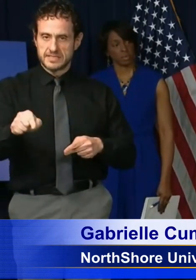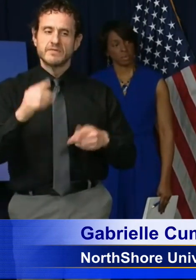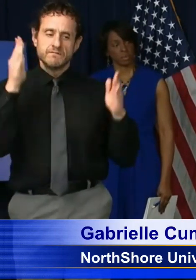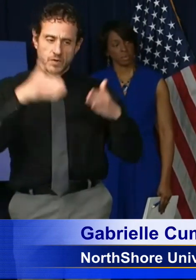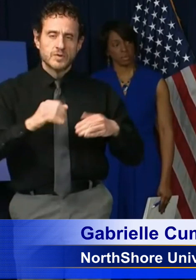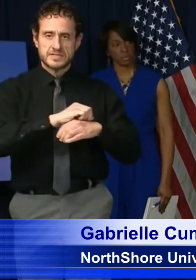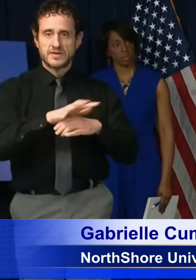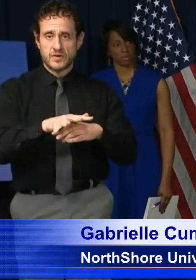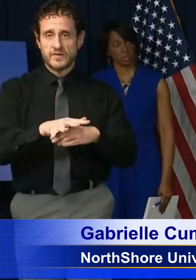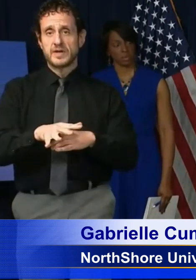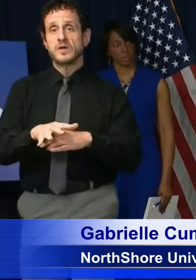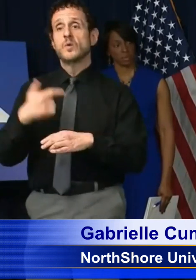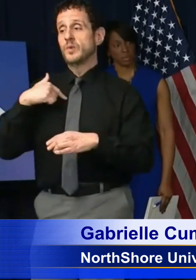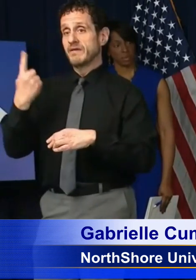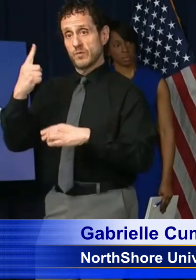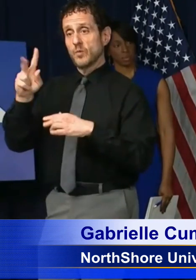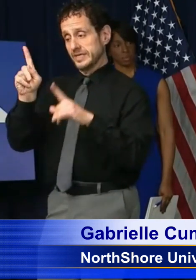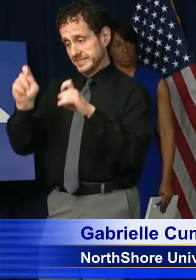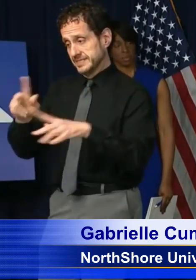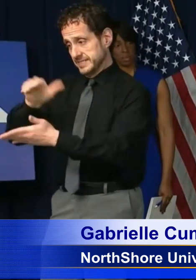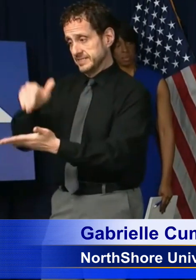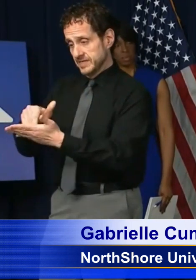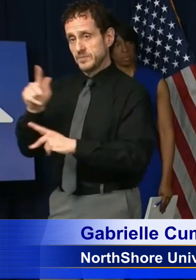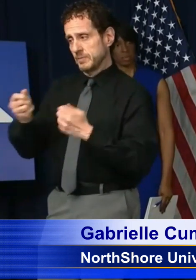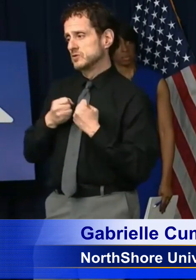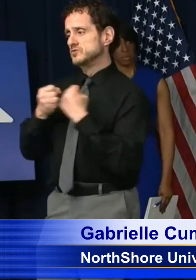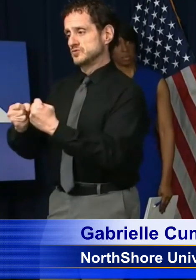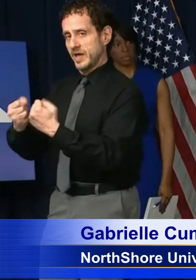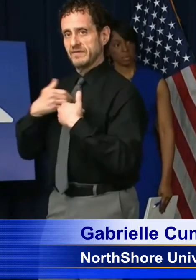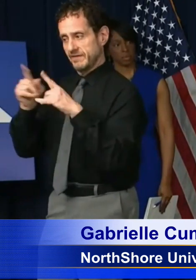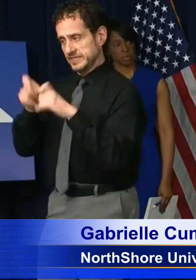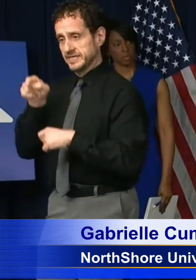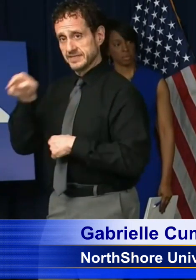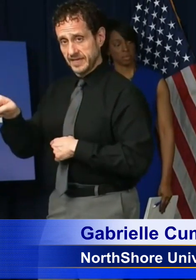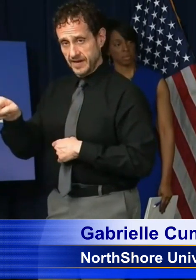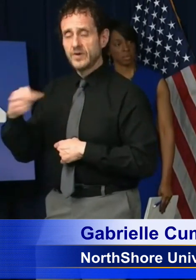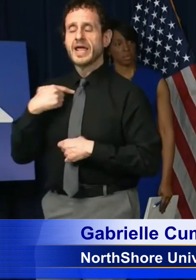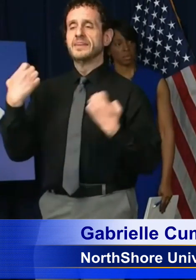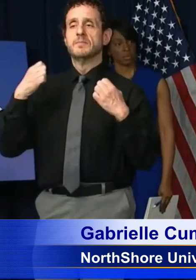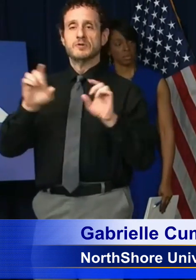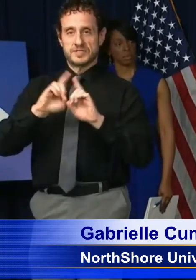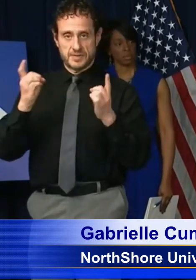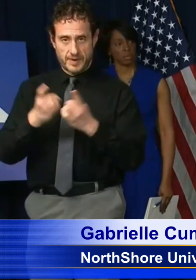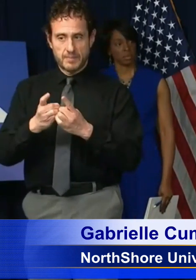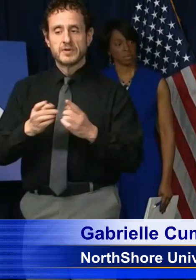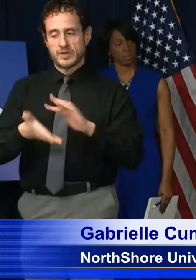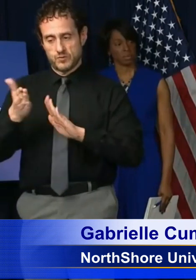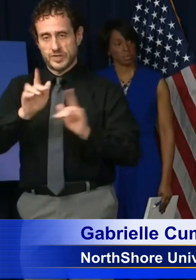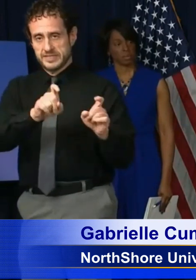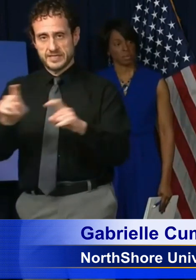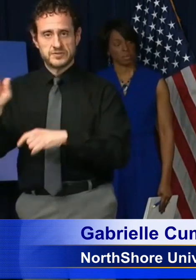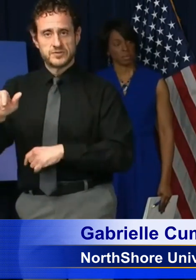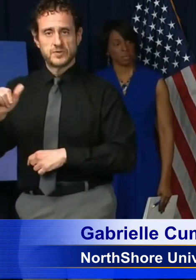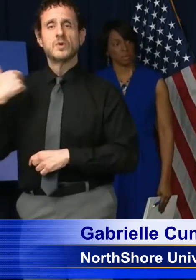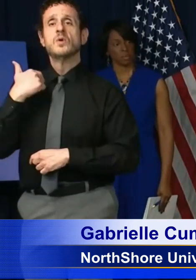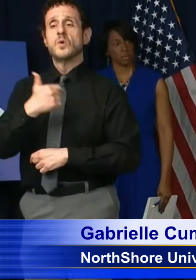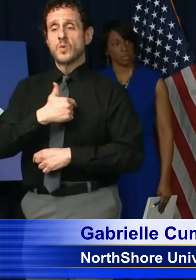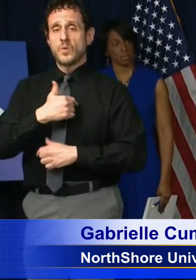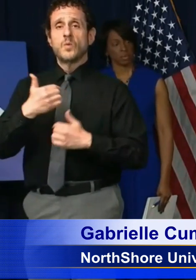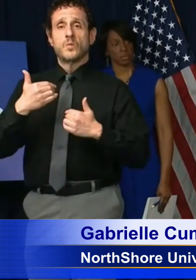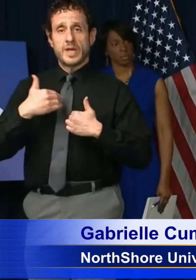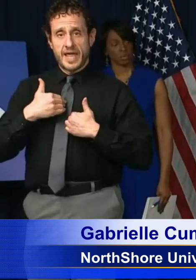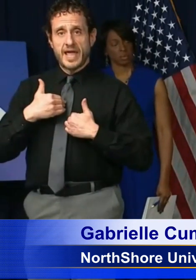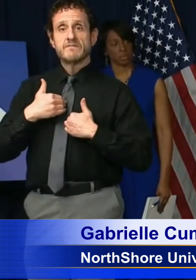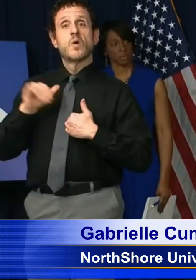facilities, and our emergency departments. We've also set up screening processes through our e-visits and dedicated COVID-19